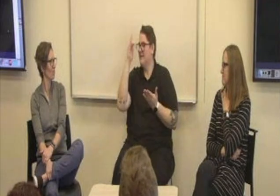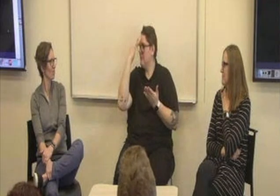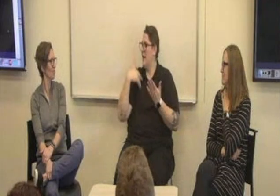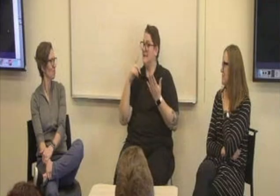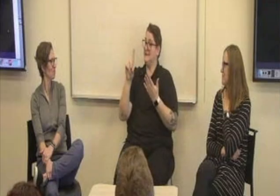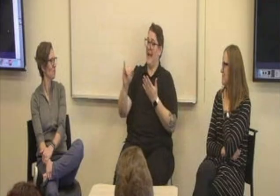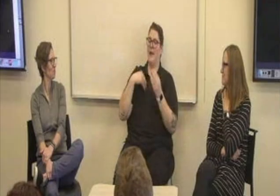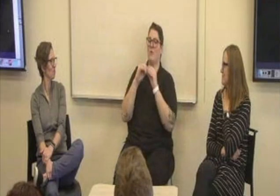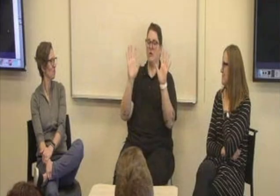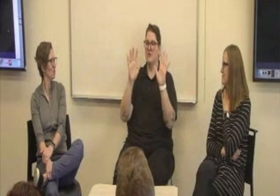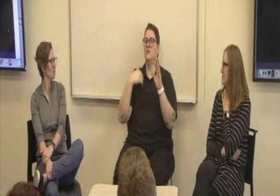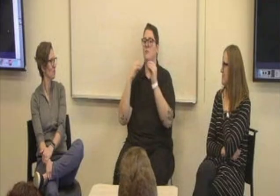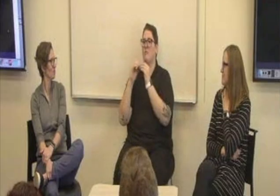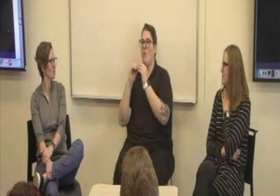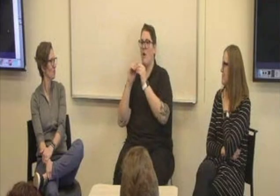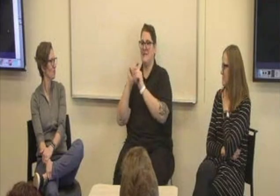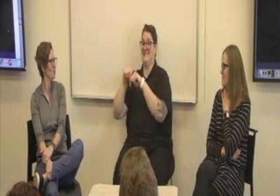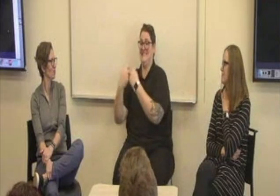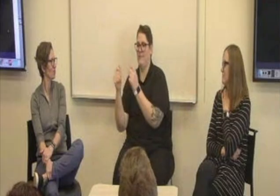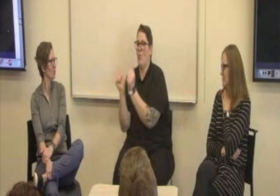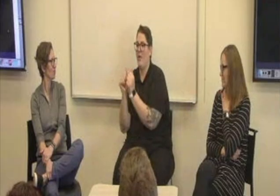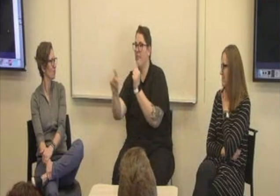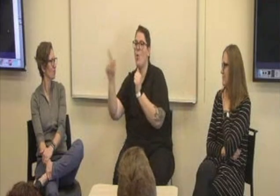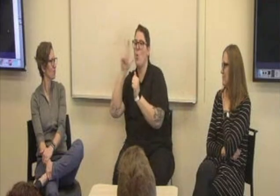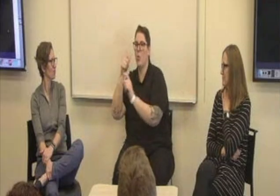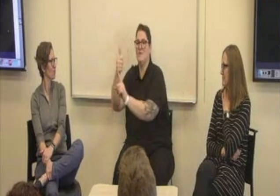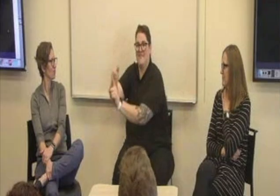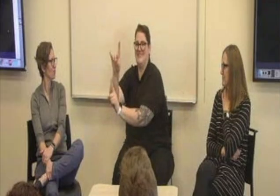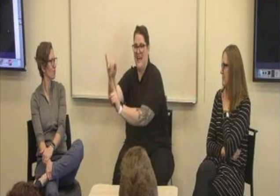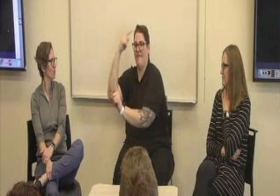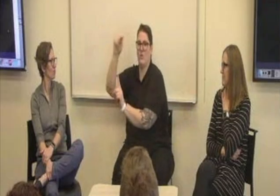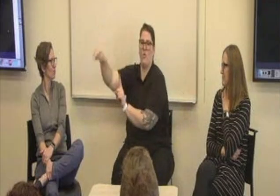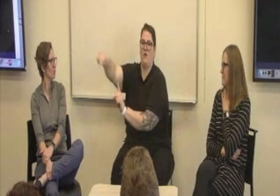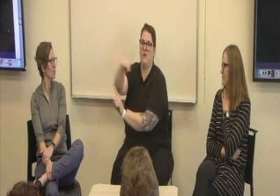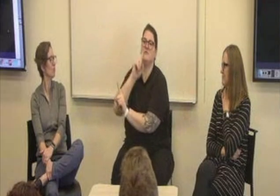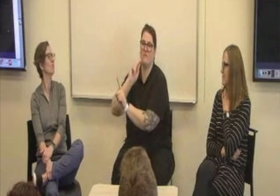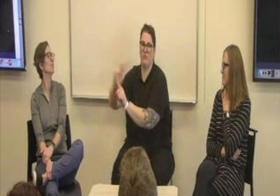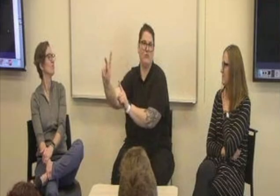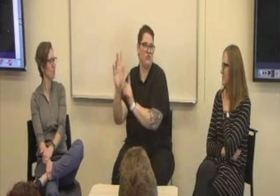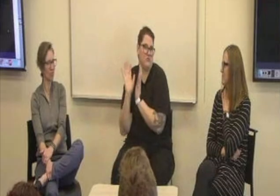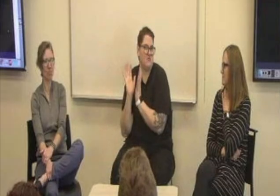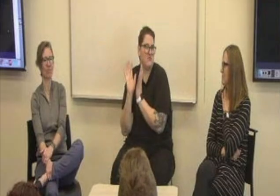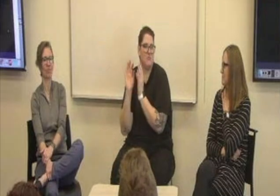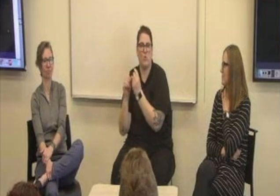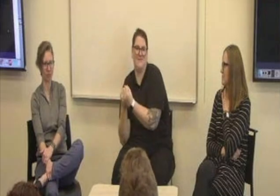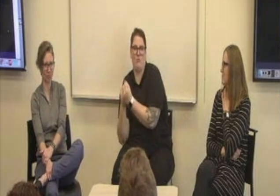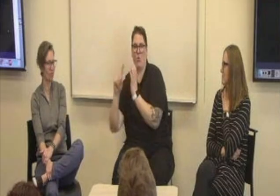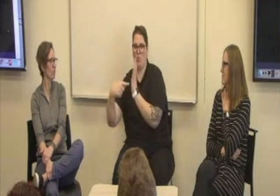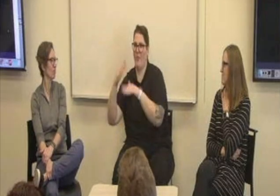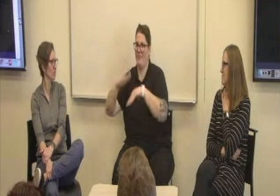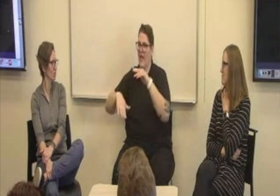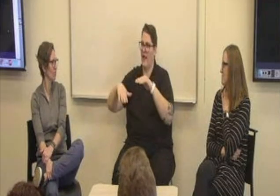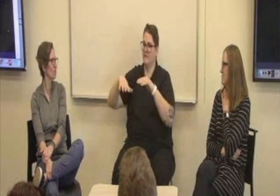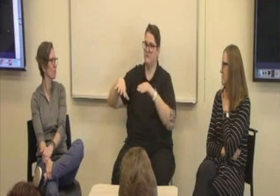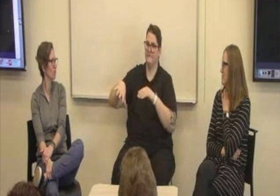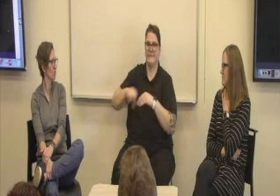kind of leave them in the dust and change courses. So as a designated interpreter, I'm more willing to team with those